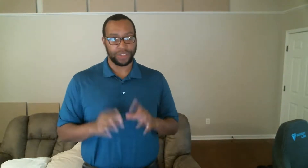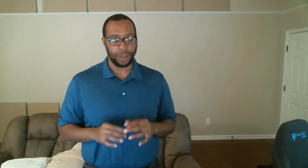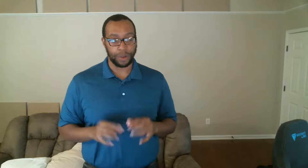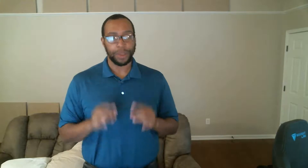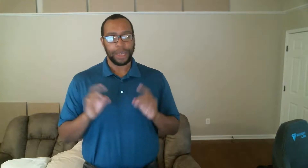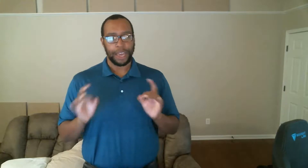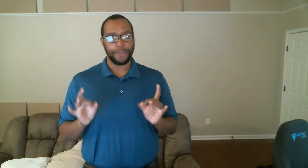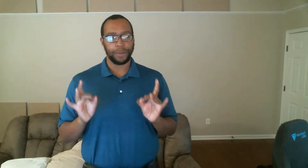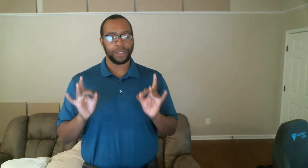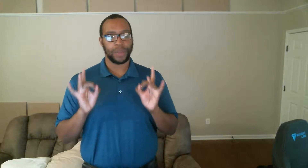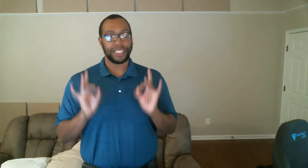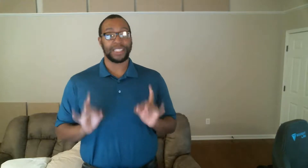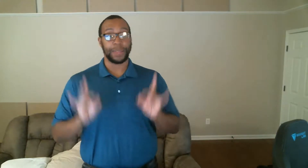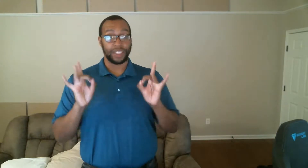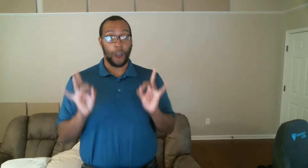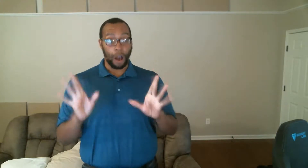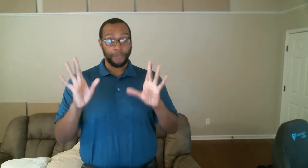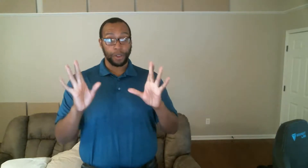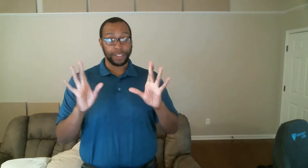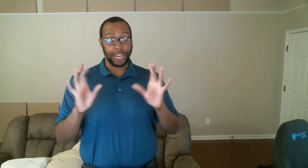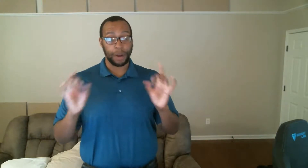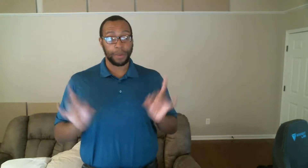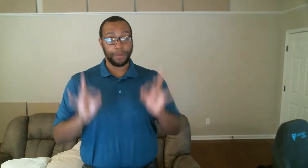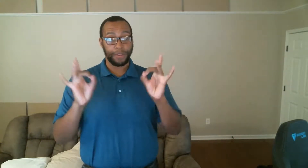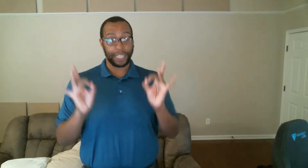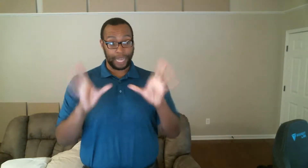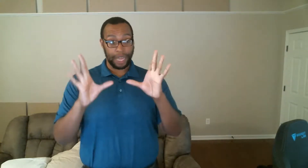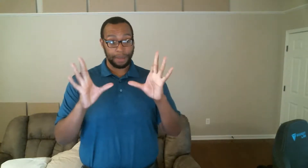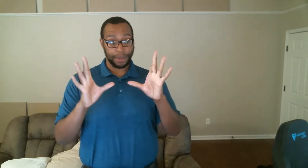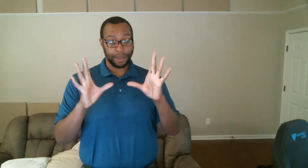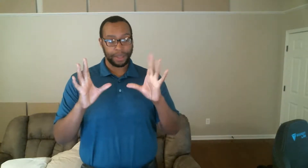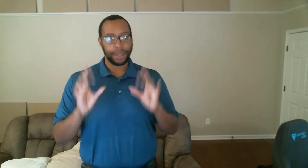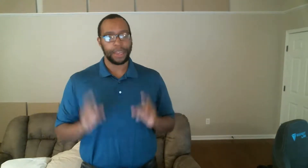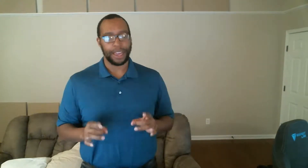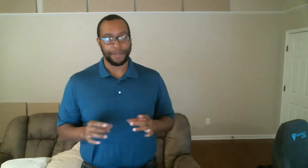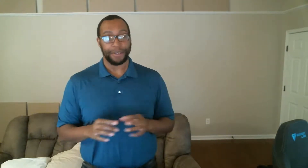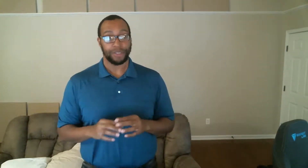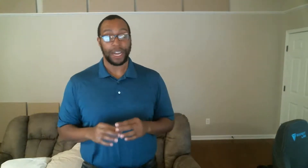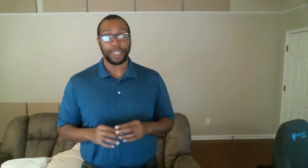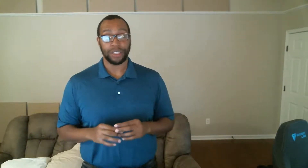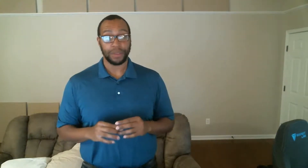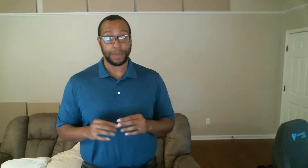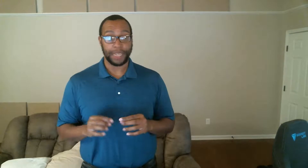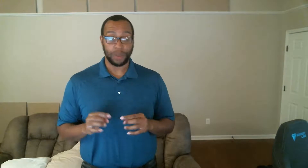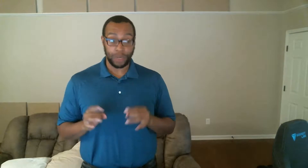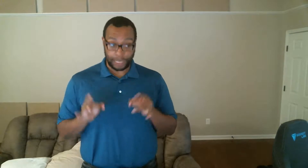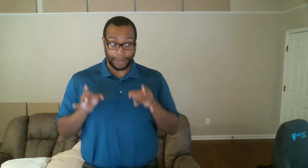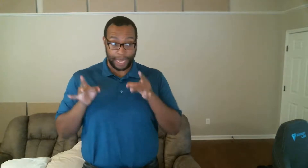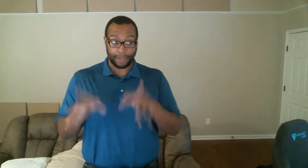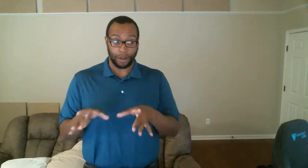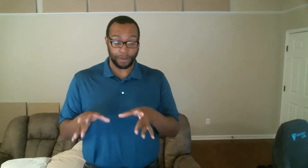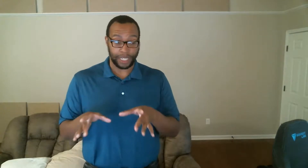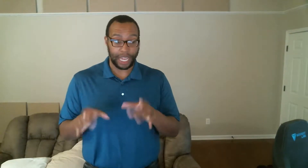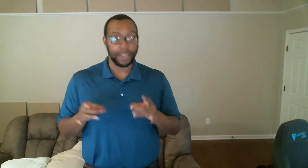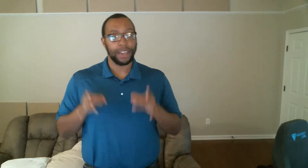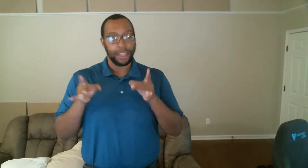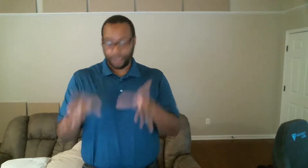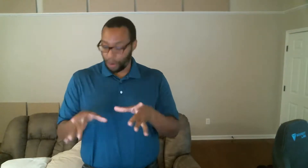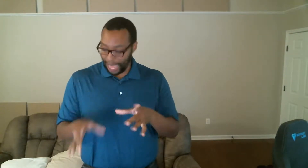So if you just want to say something's awful or terrible, flick up. If you're trying to show some hate towards somebody, hopefully not, you go at